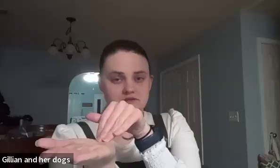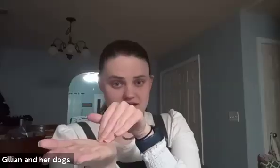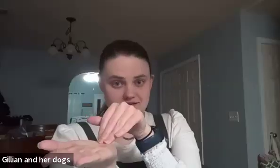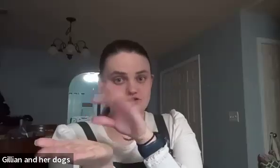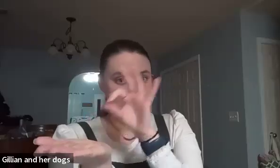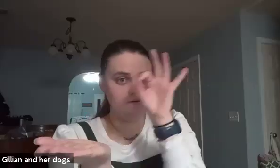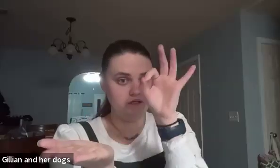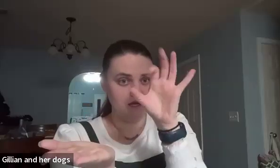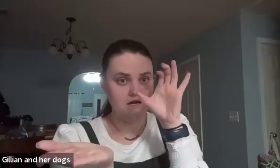Yes. So it'd be